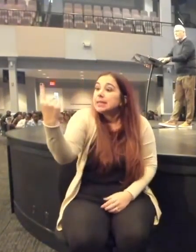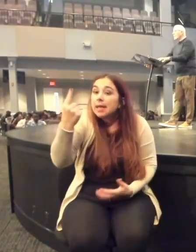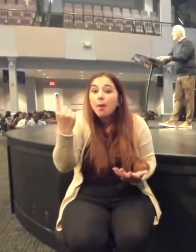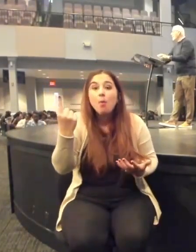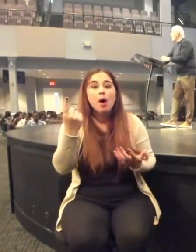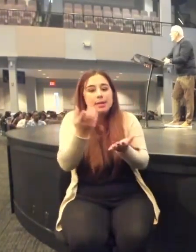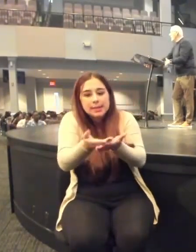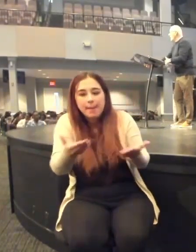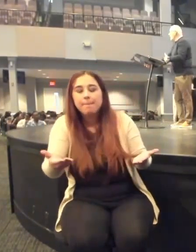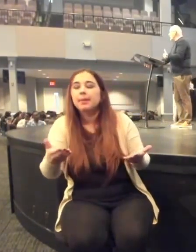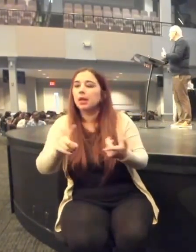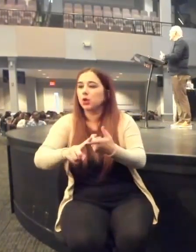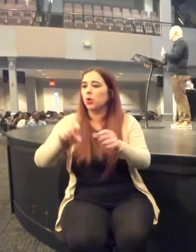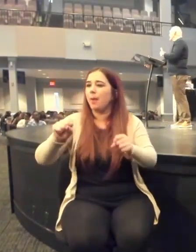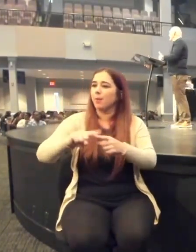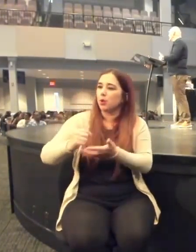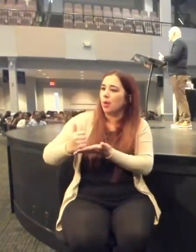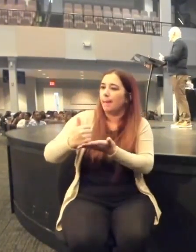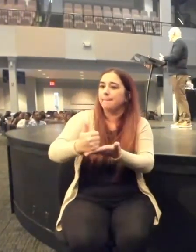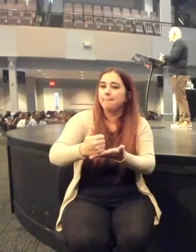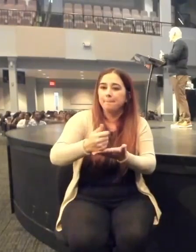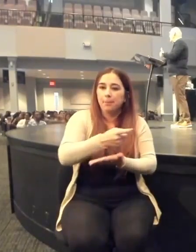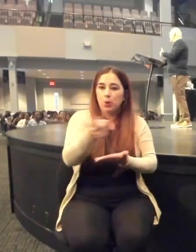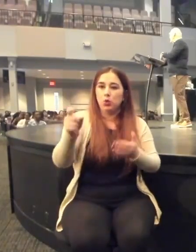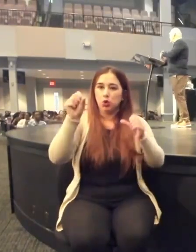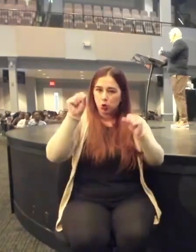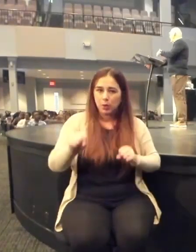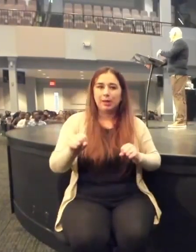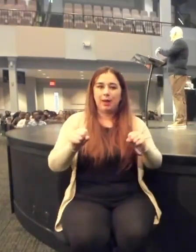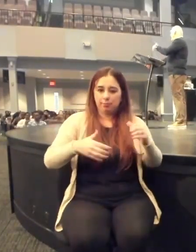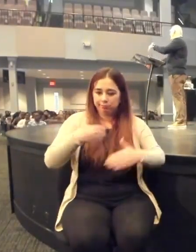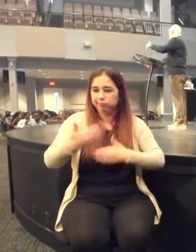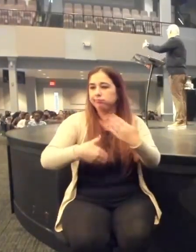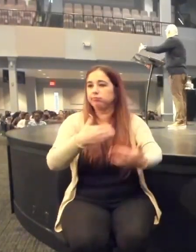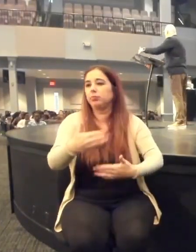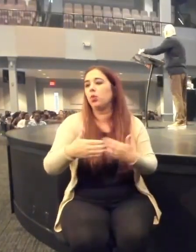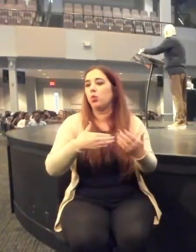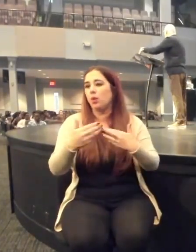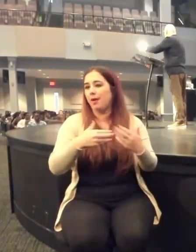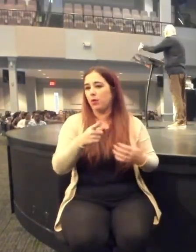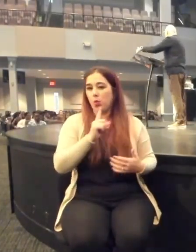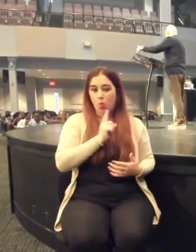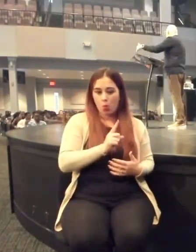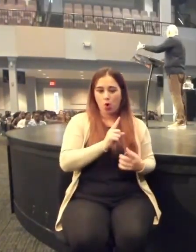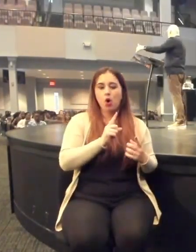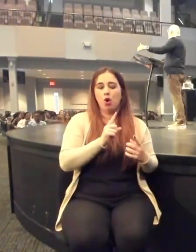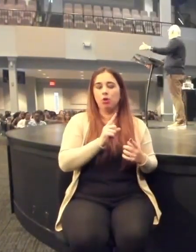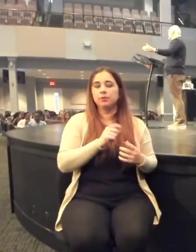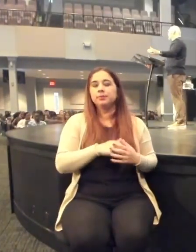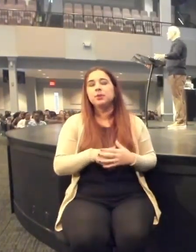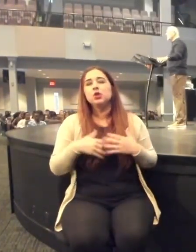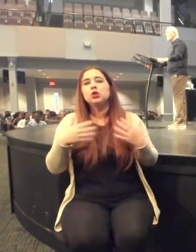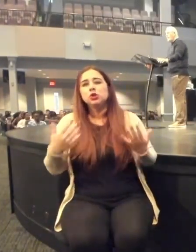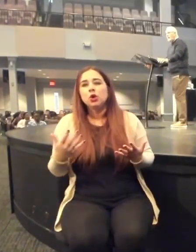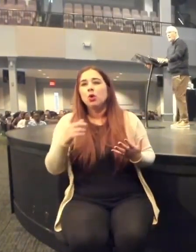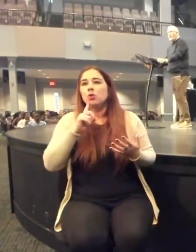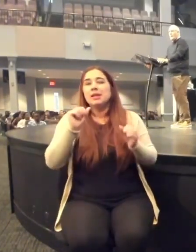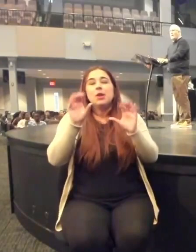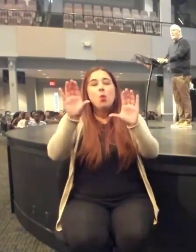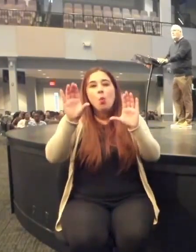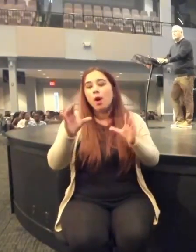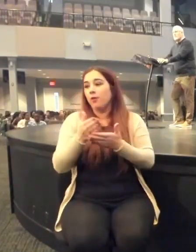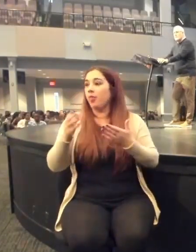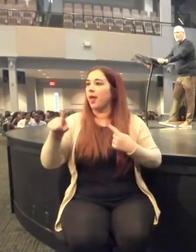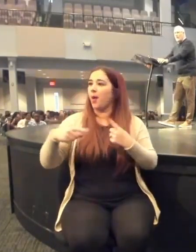or something to come along and assist you so you can move beyond where you were to where you needed to be. And it's a wonderful thing